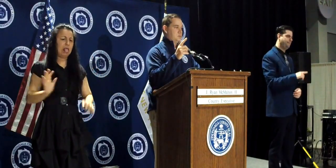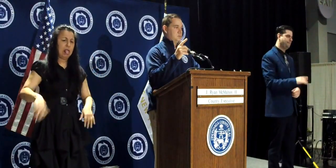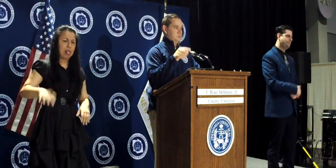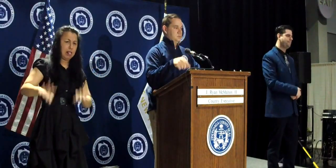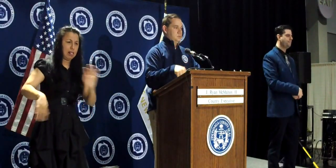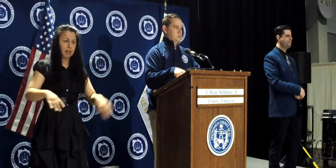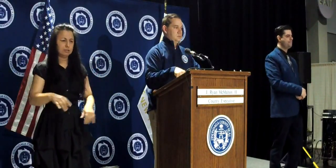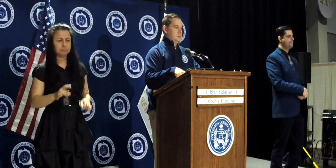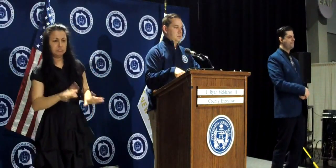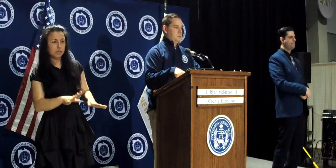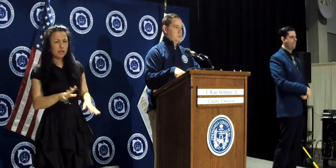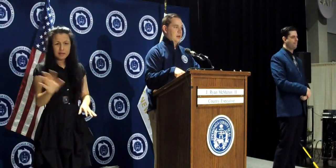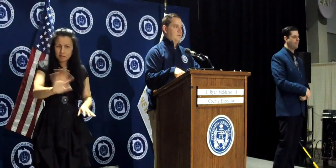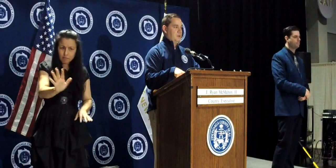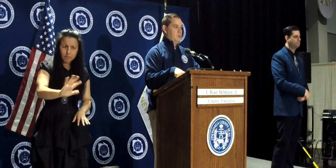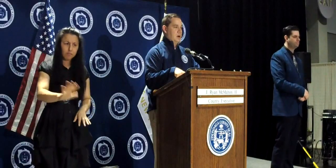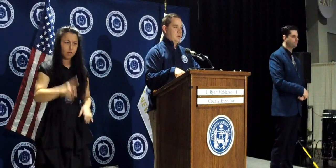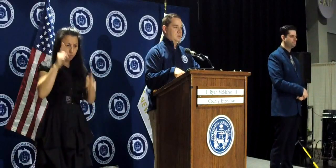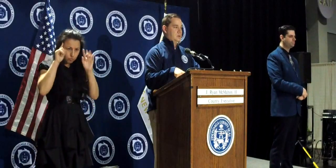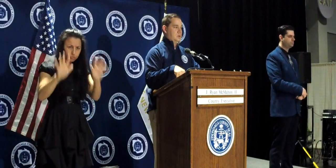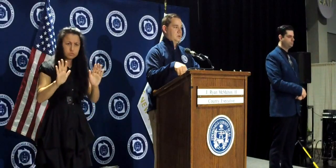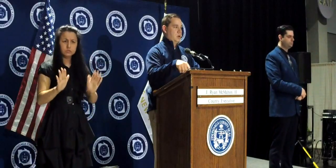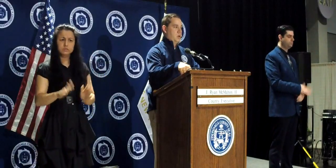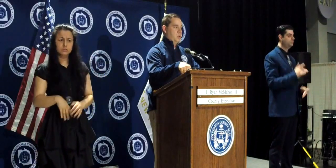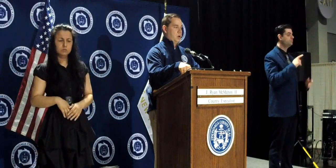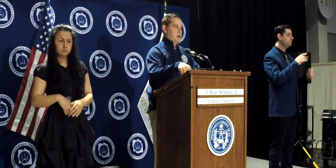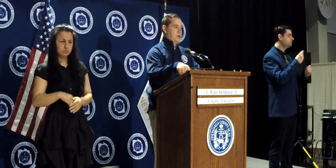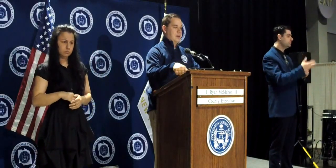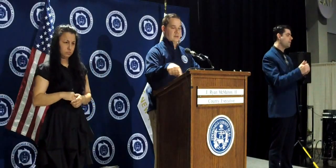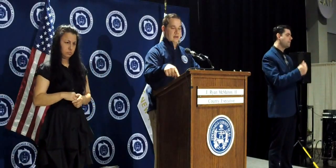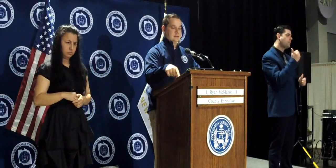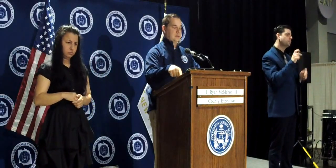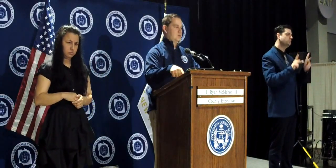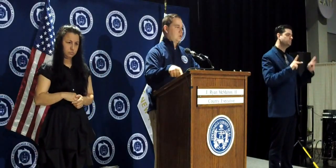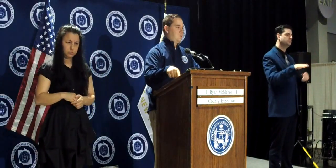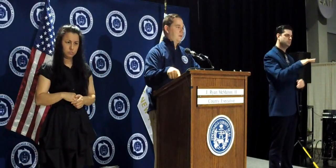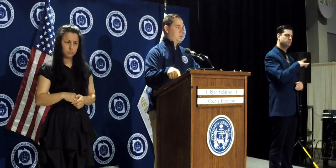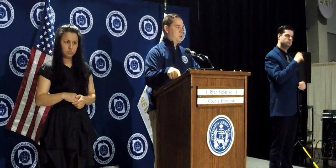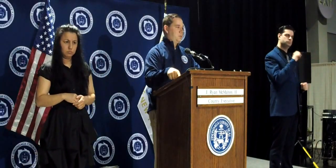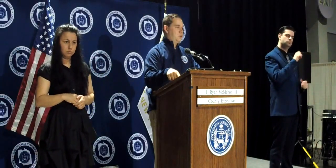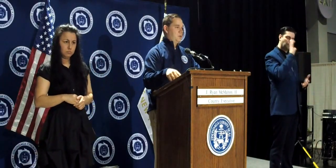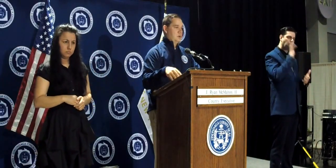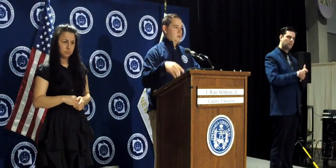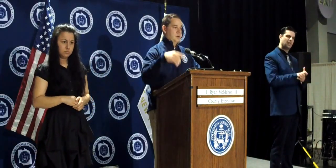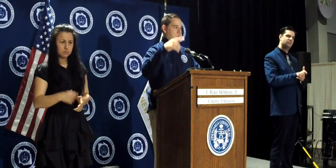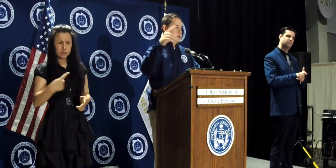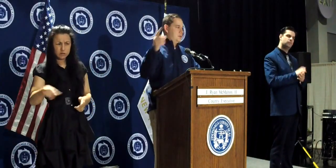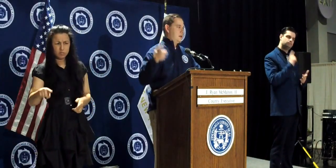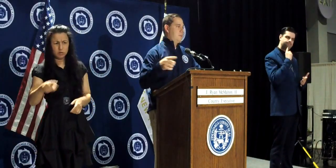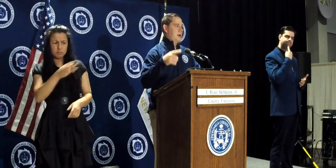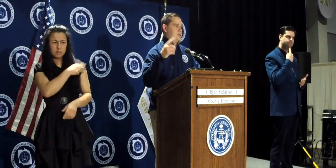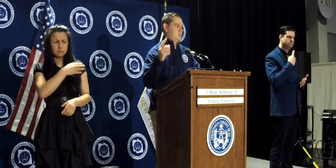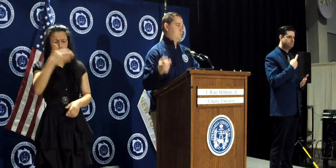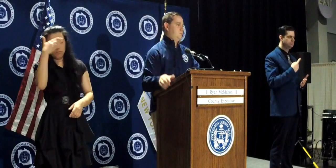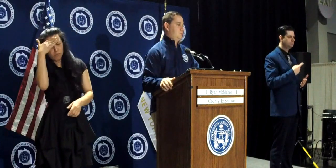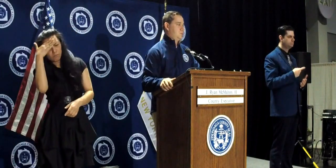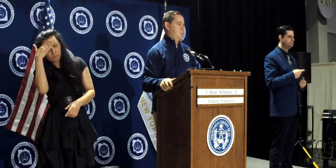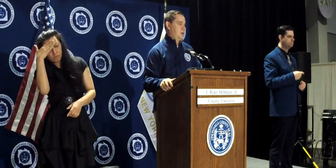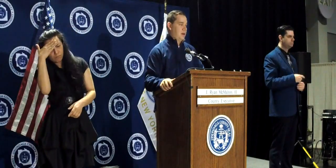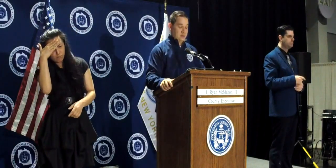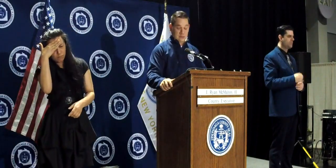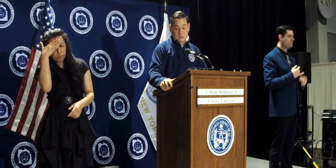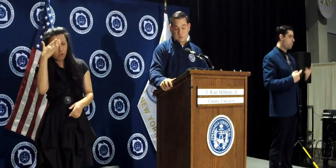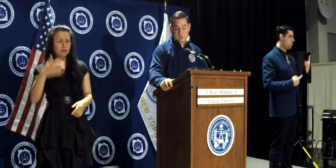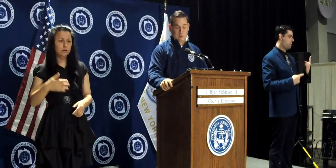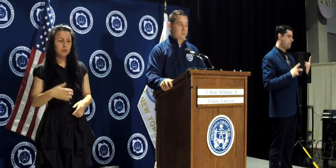person not feeling well, going to work, and having contact with 25 other people, and we get setbacks.